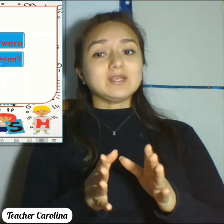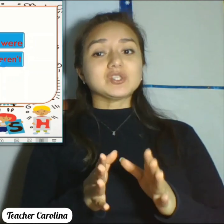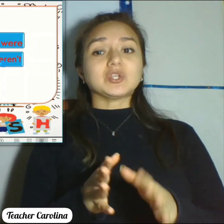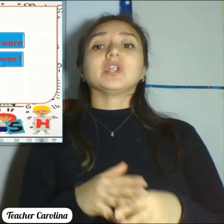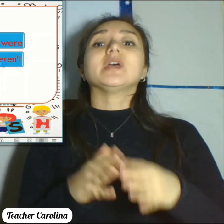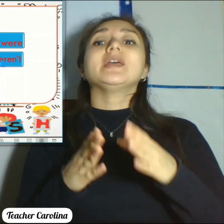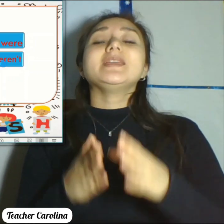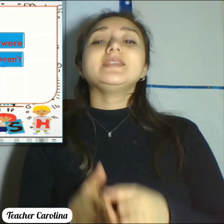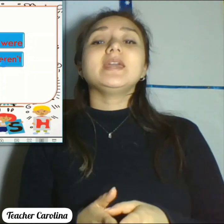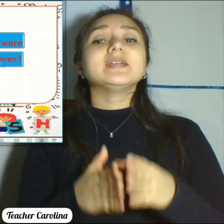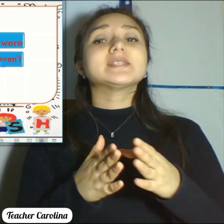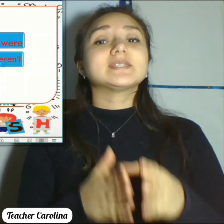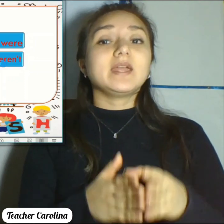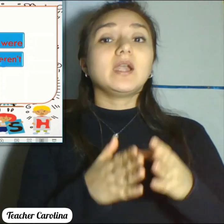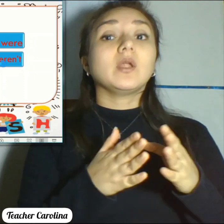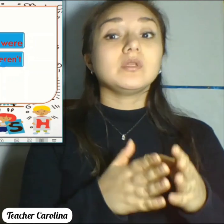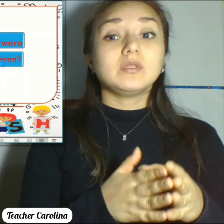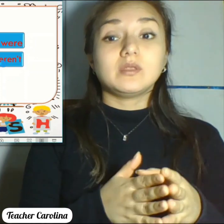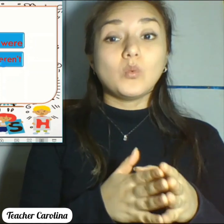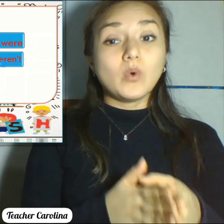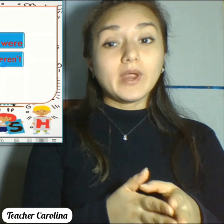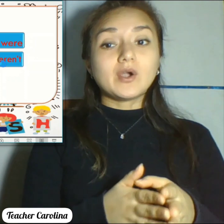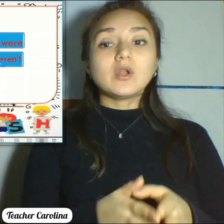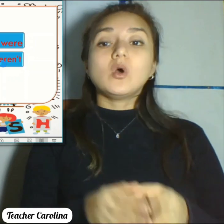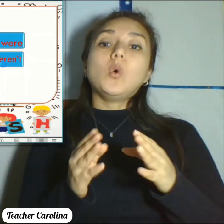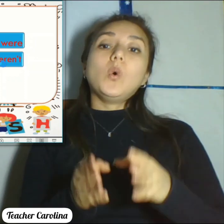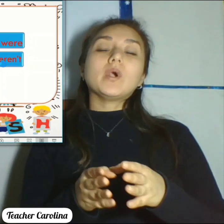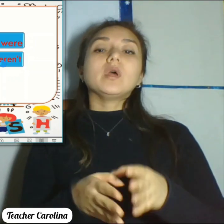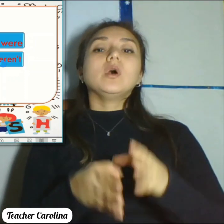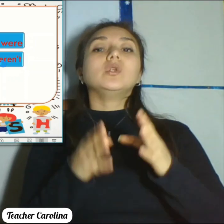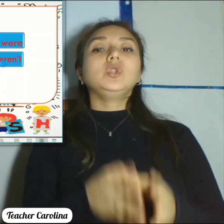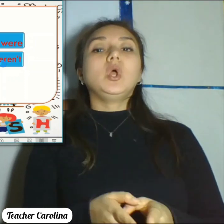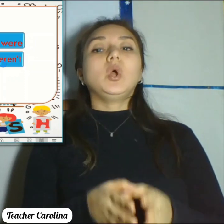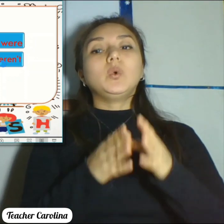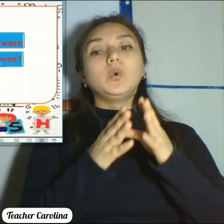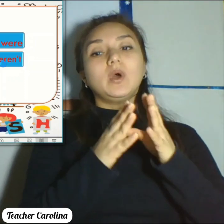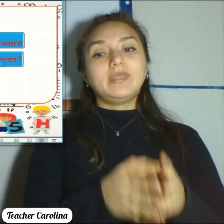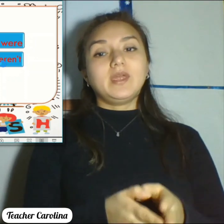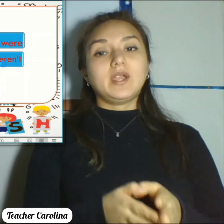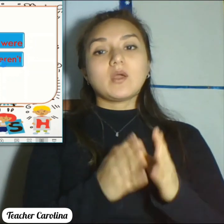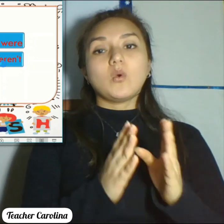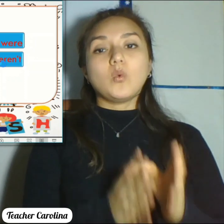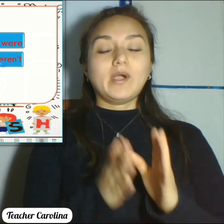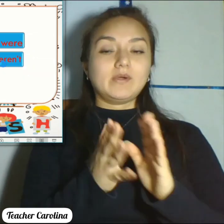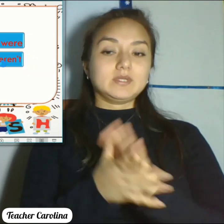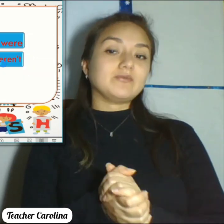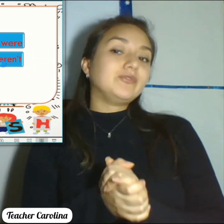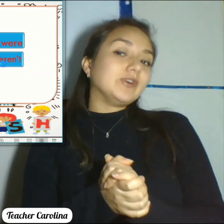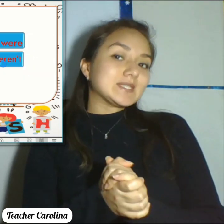answer. Yes, there were, or no, there weren't. For example,